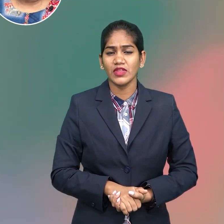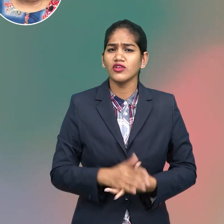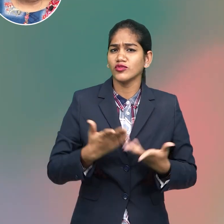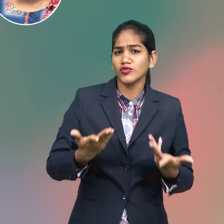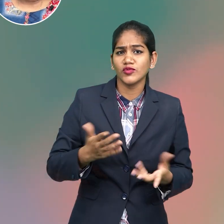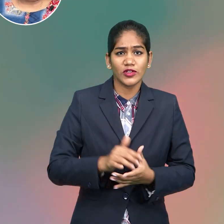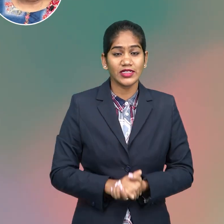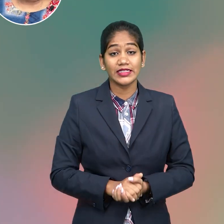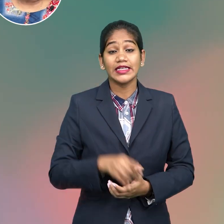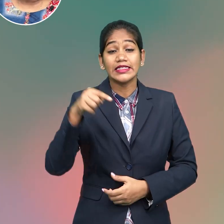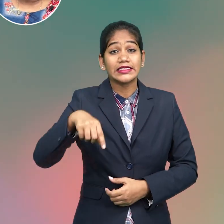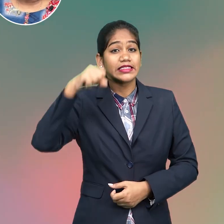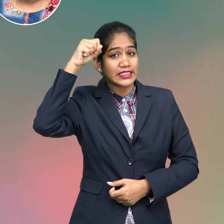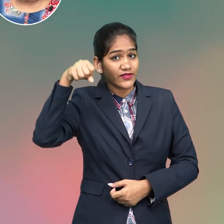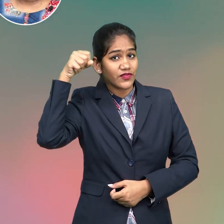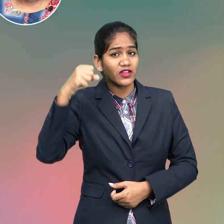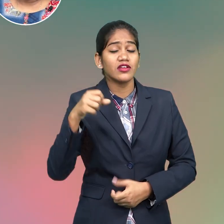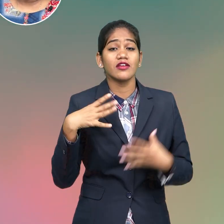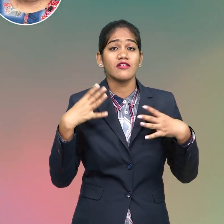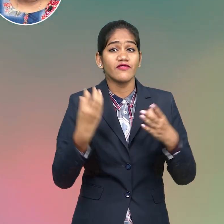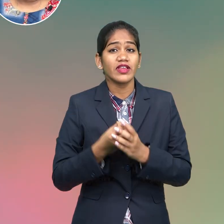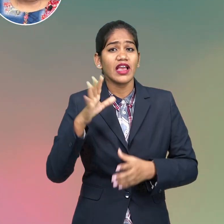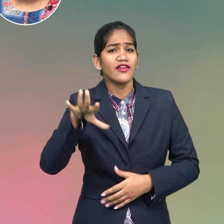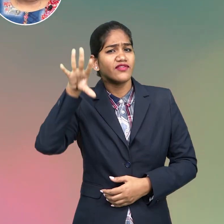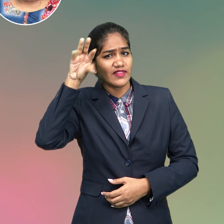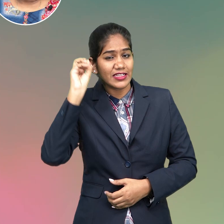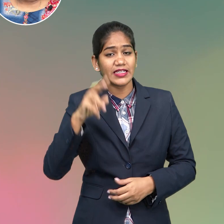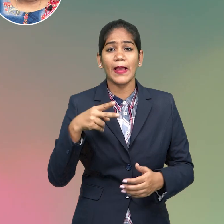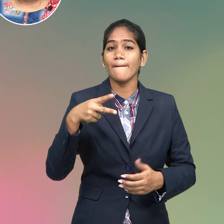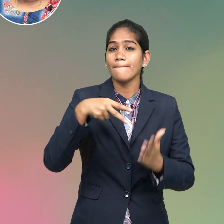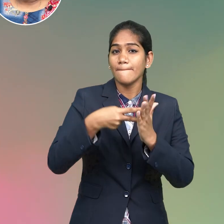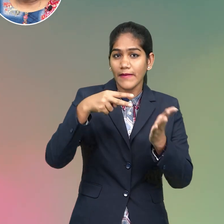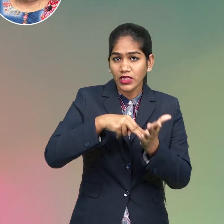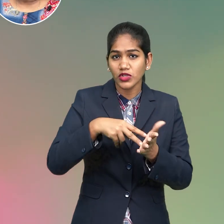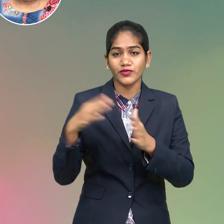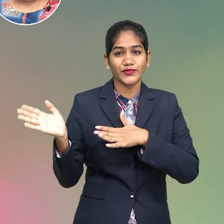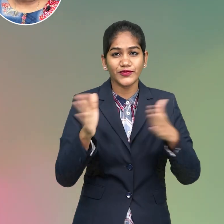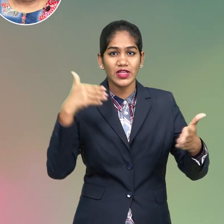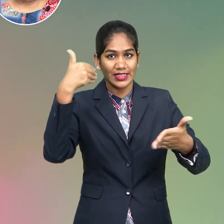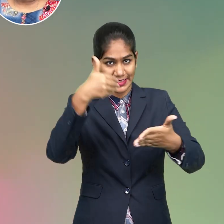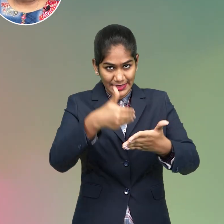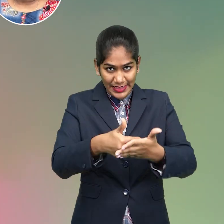So, in this video, we have learned meaning of climate